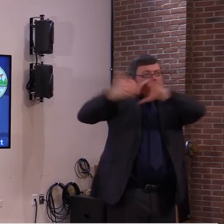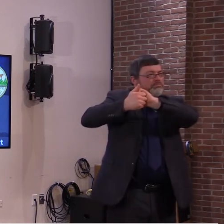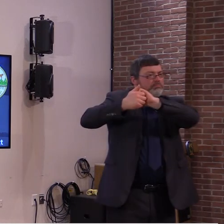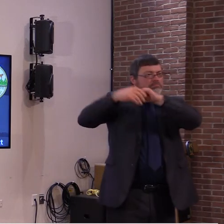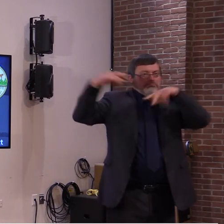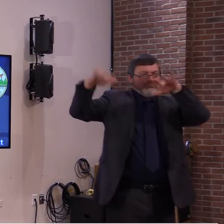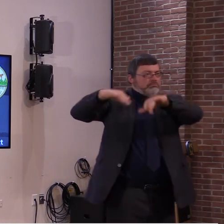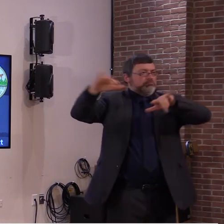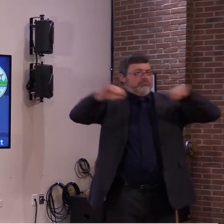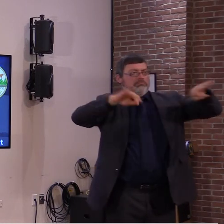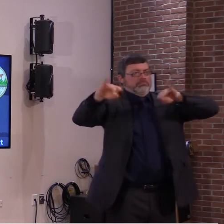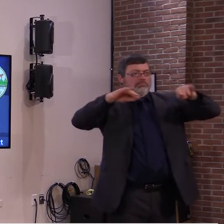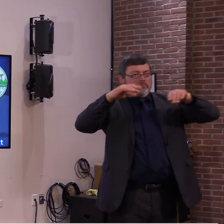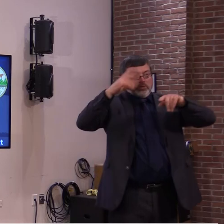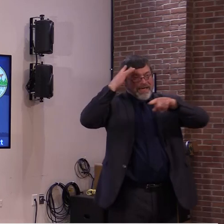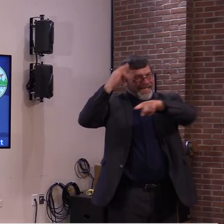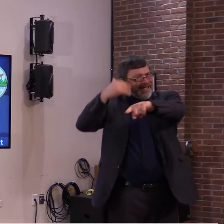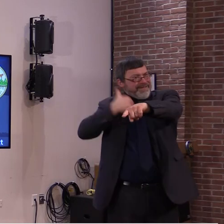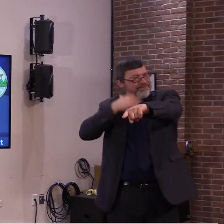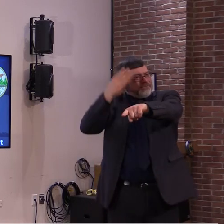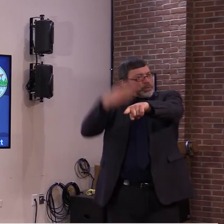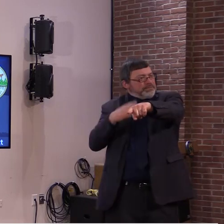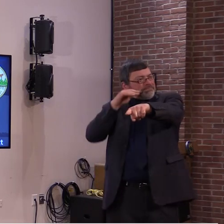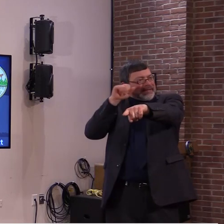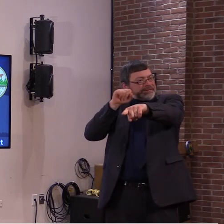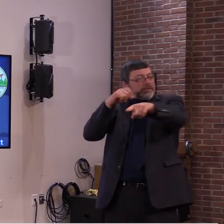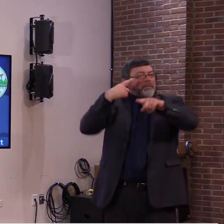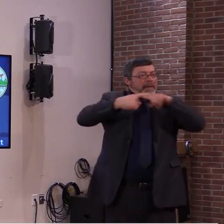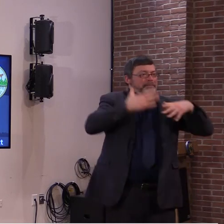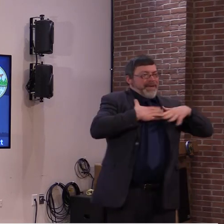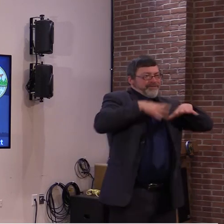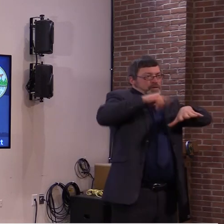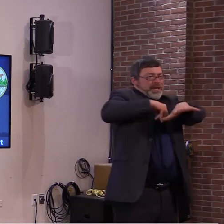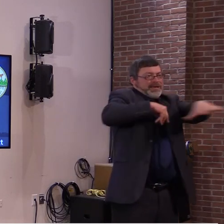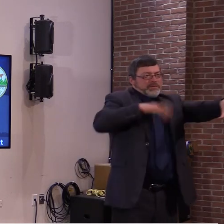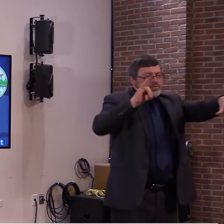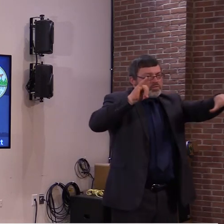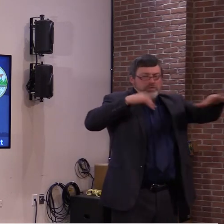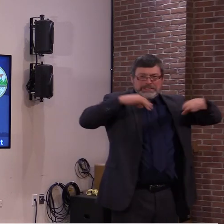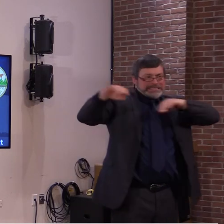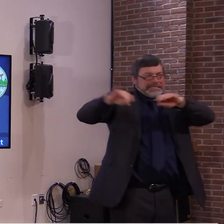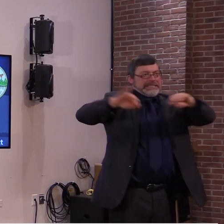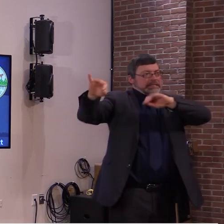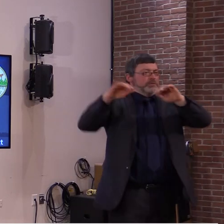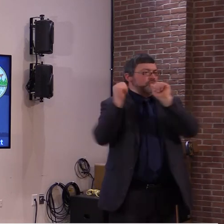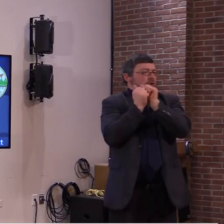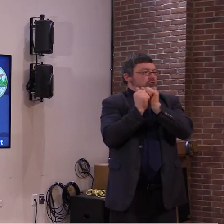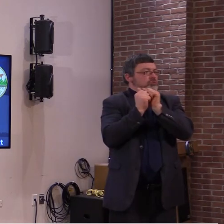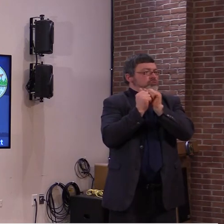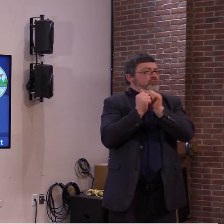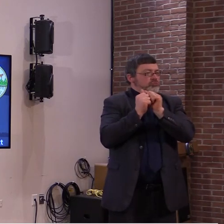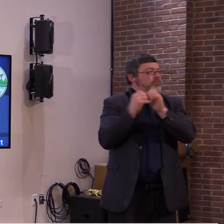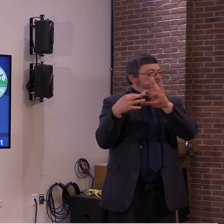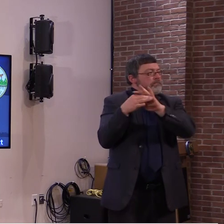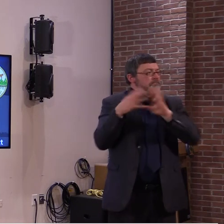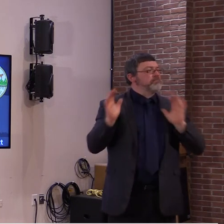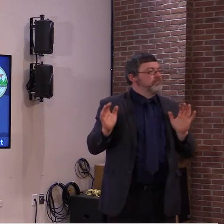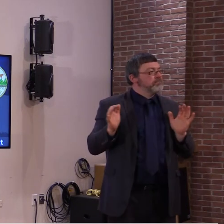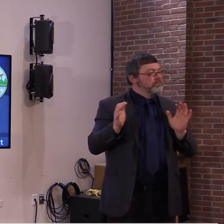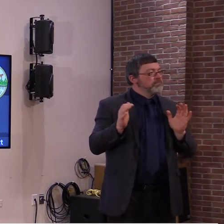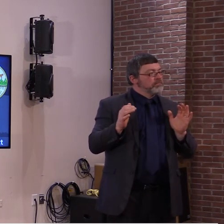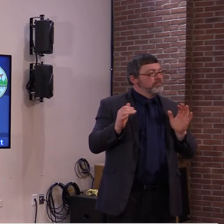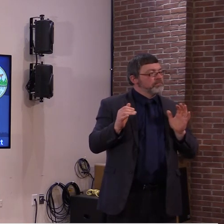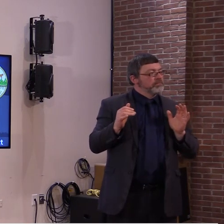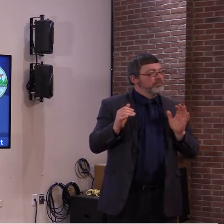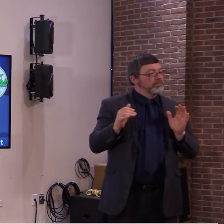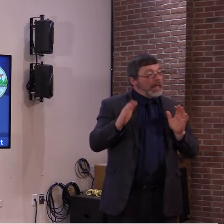who will at some point test positive. So we are aware of them. It does not mean, though, and